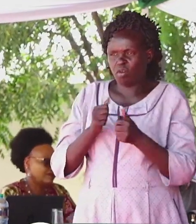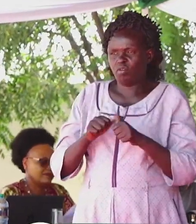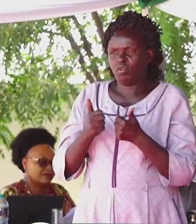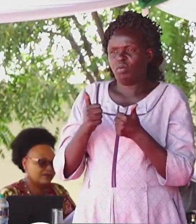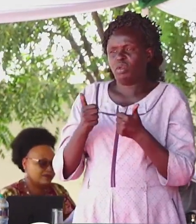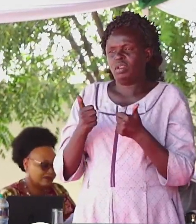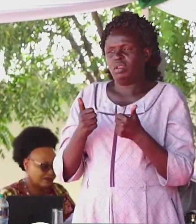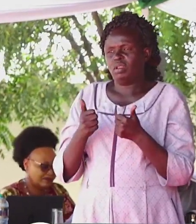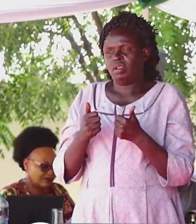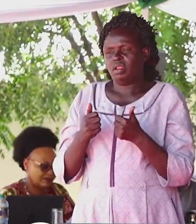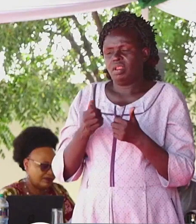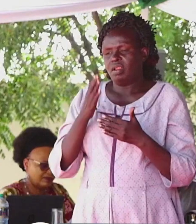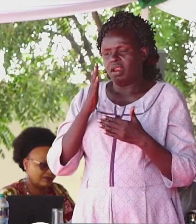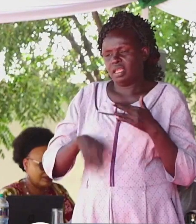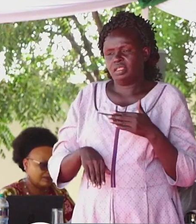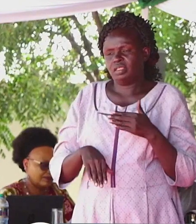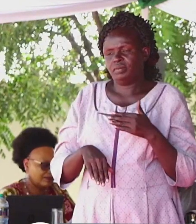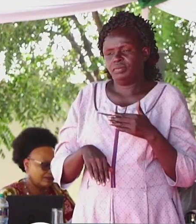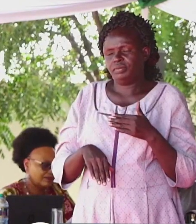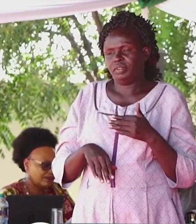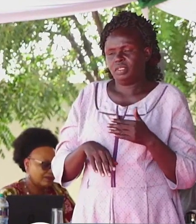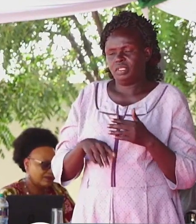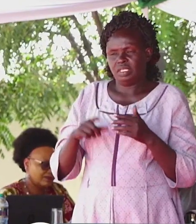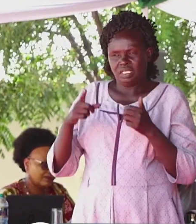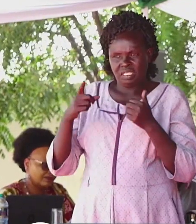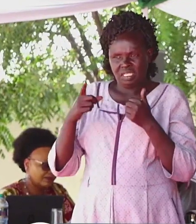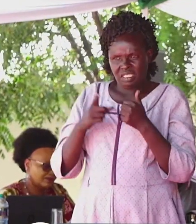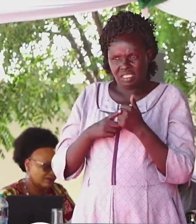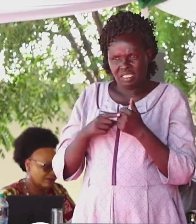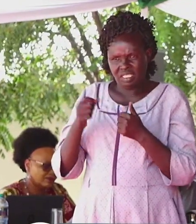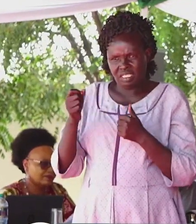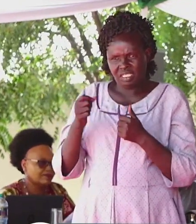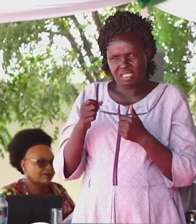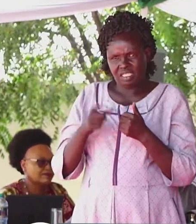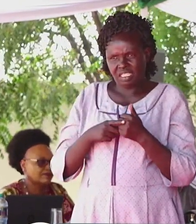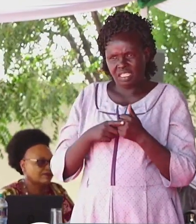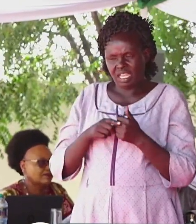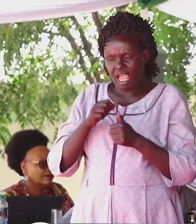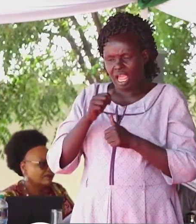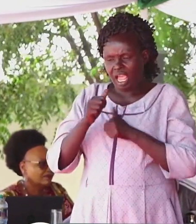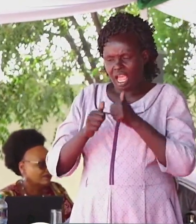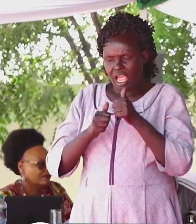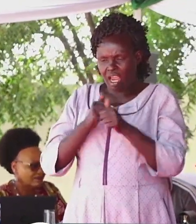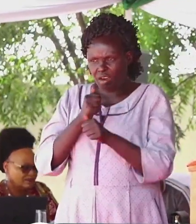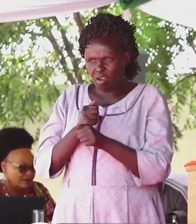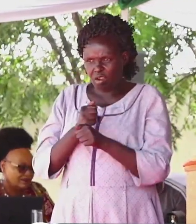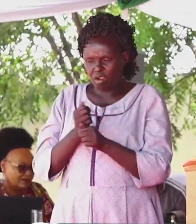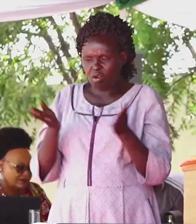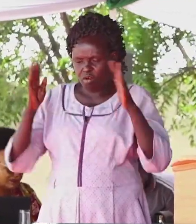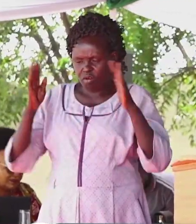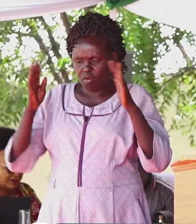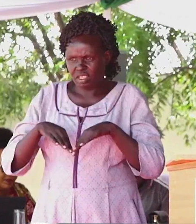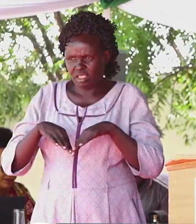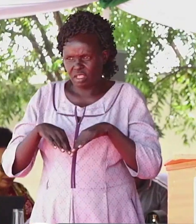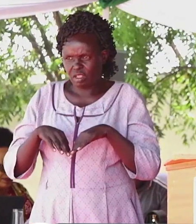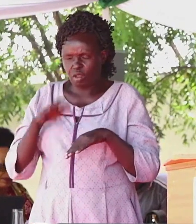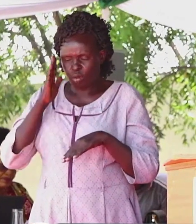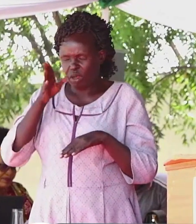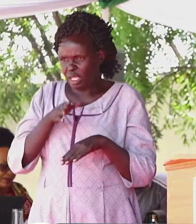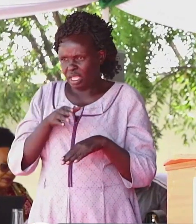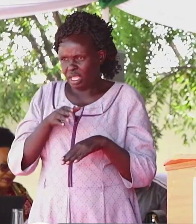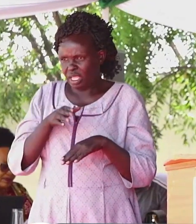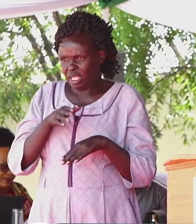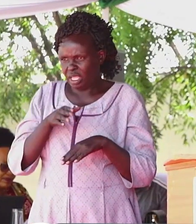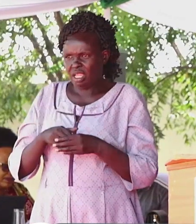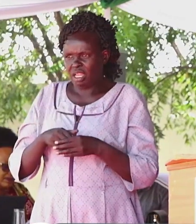Finally, the 6th biennial National ECD Stakeholders Conference will be held in